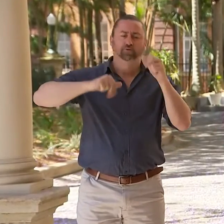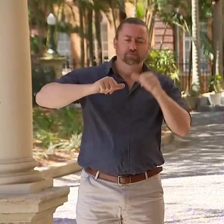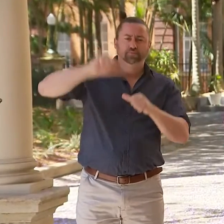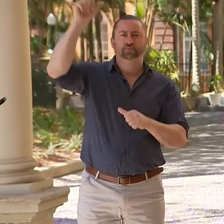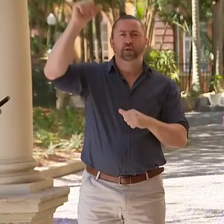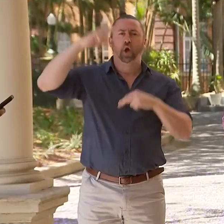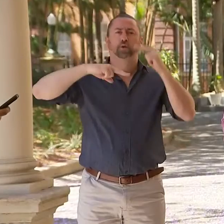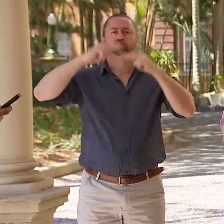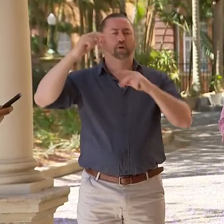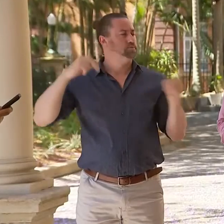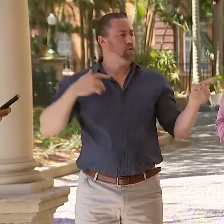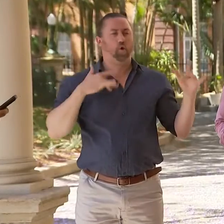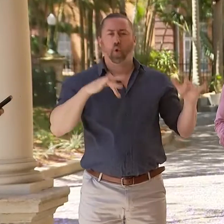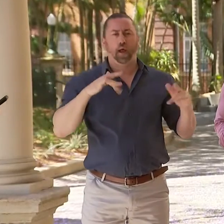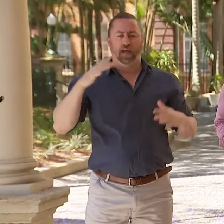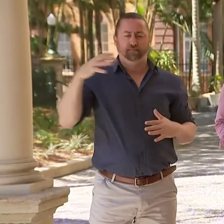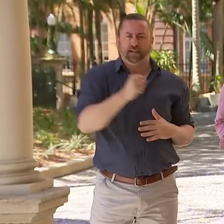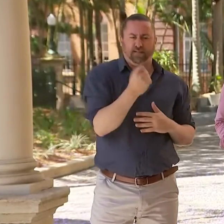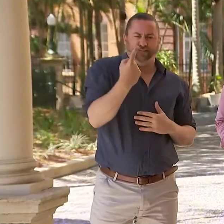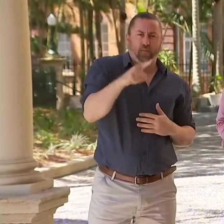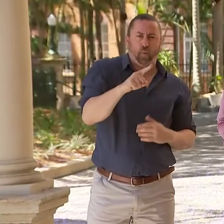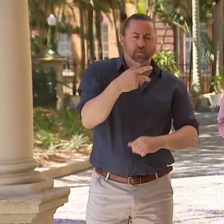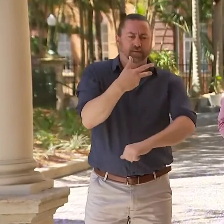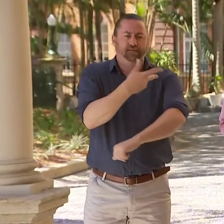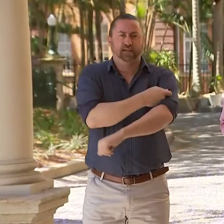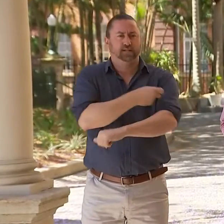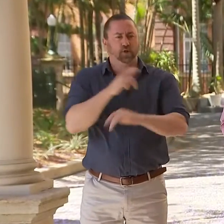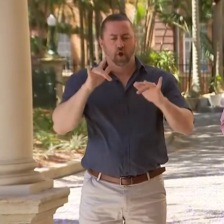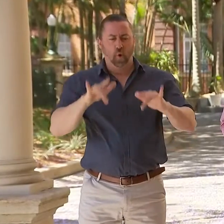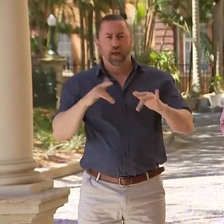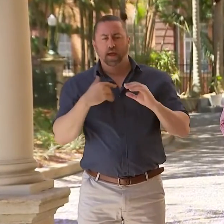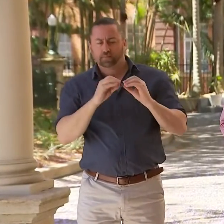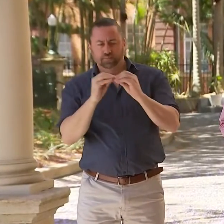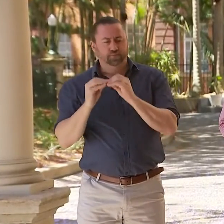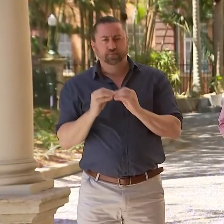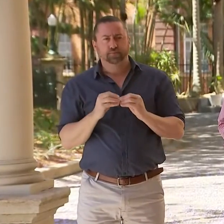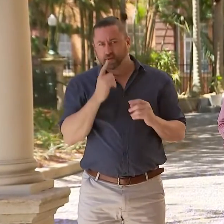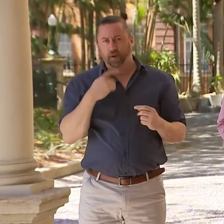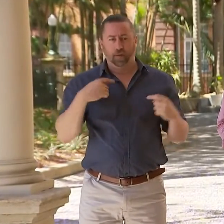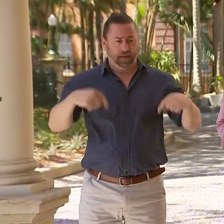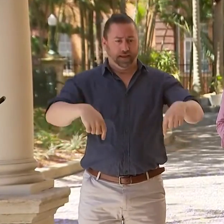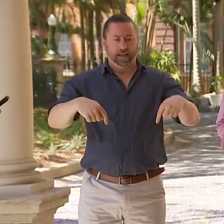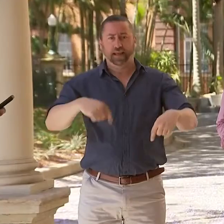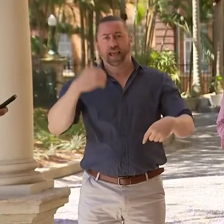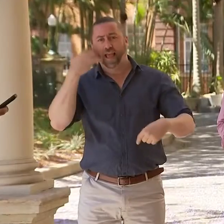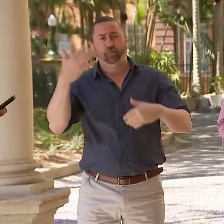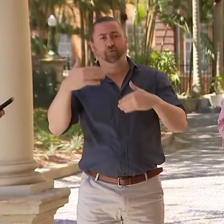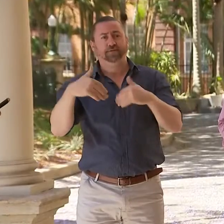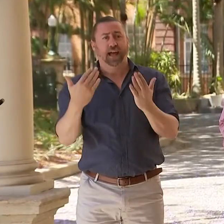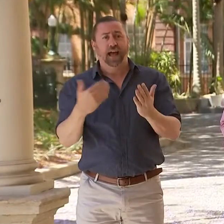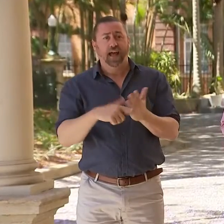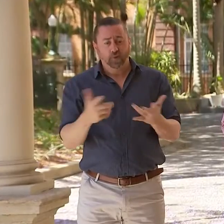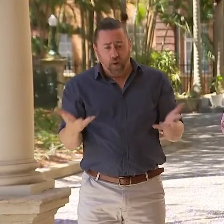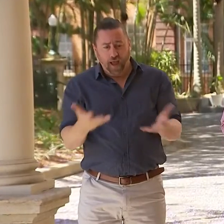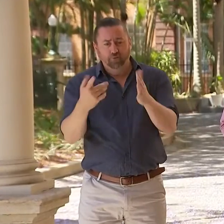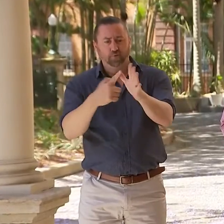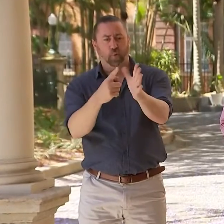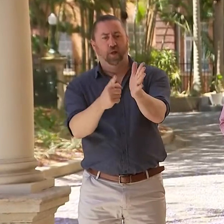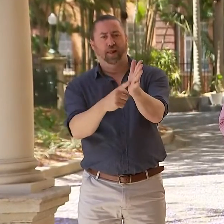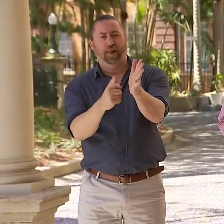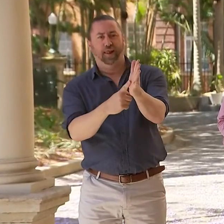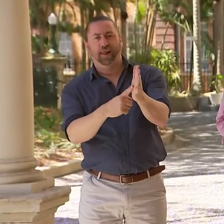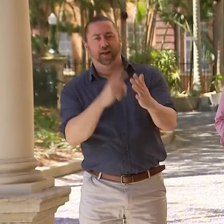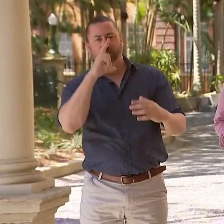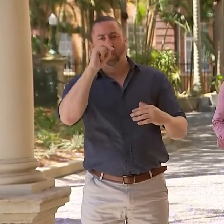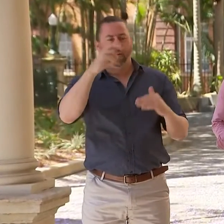And no, there's not been any discussion with the construction industry. Of course, I'm out here every day encouraging everyone who's 12 years of age